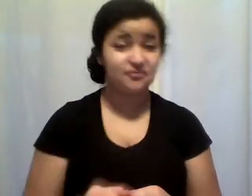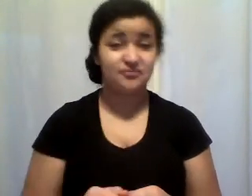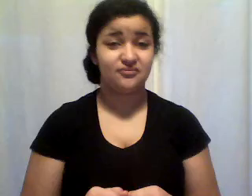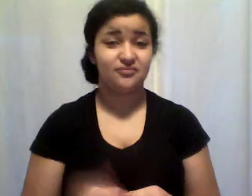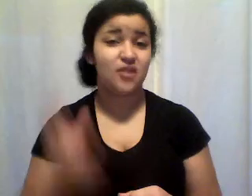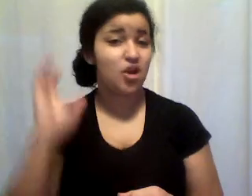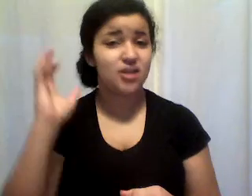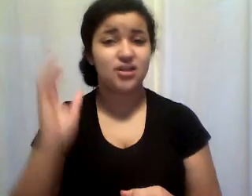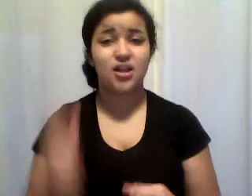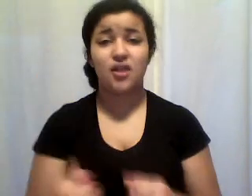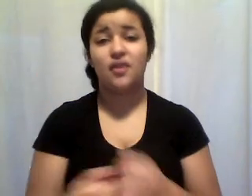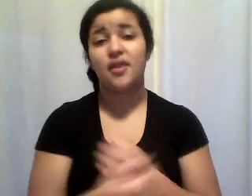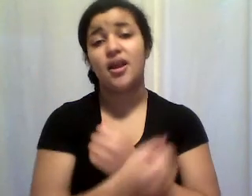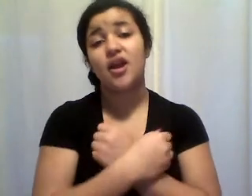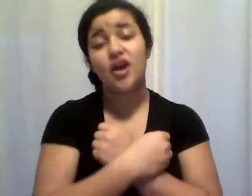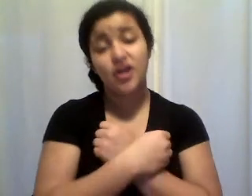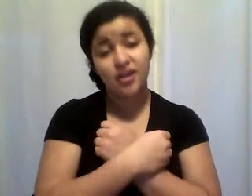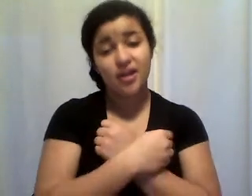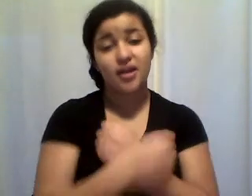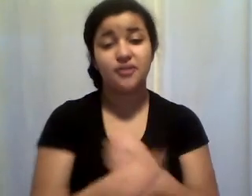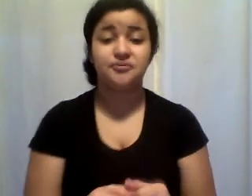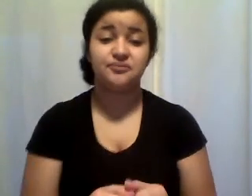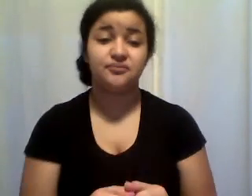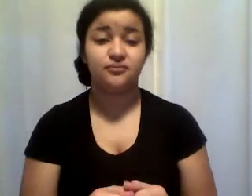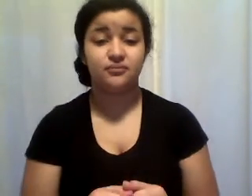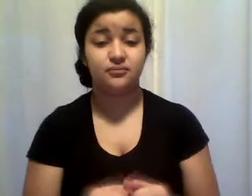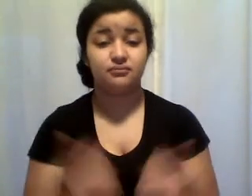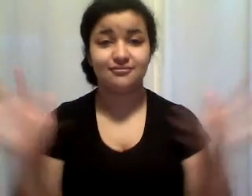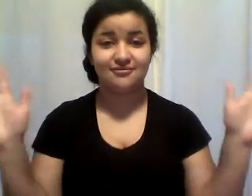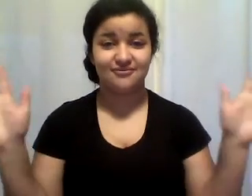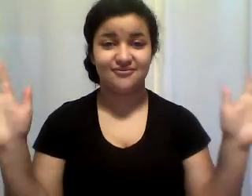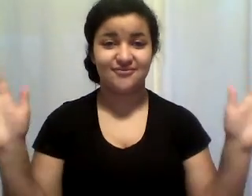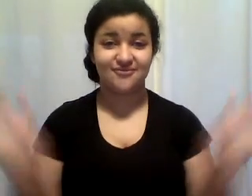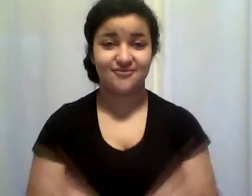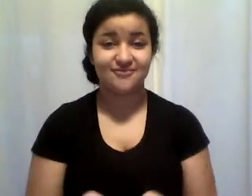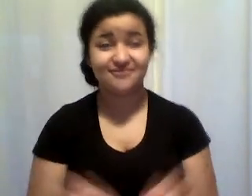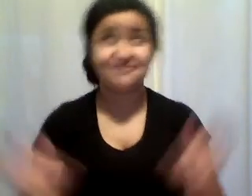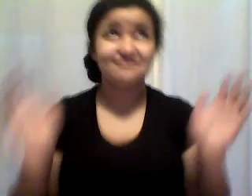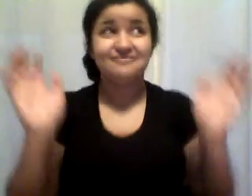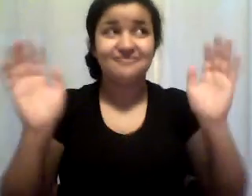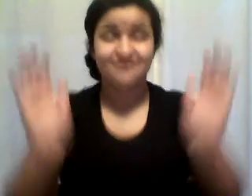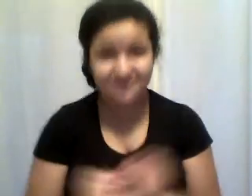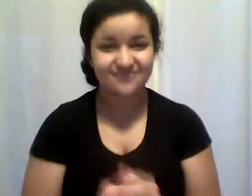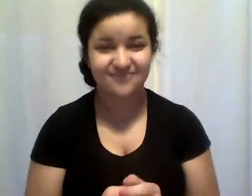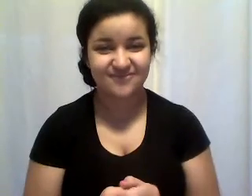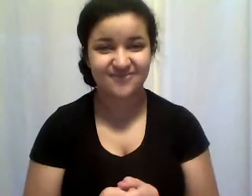Crazy little thing called love,